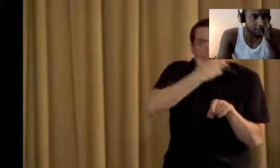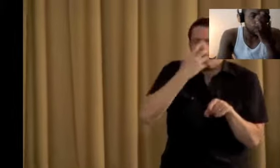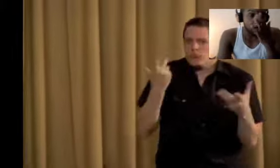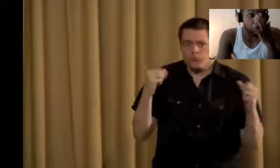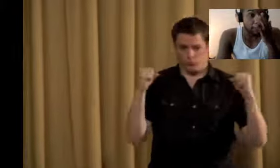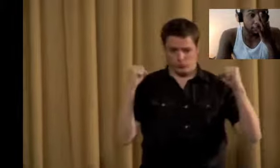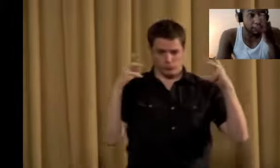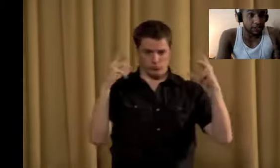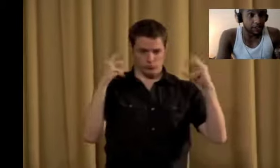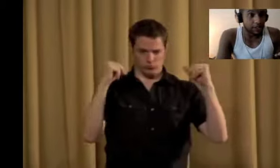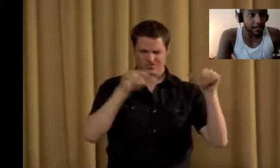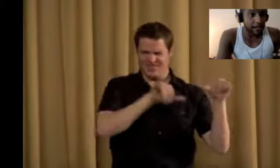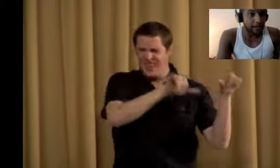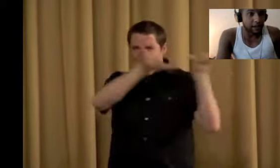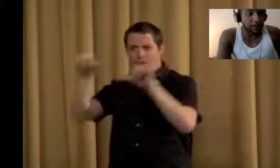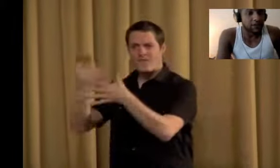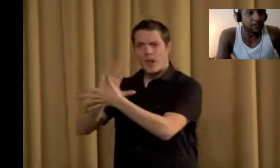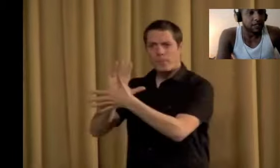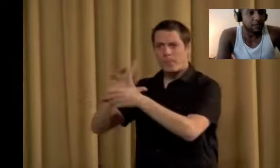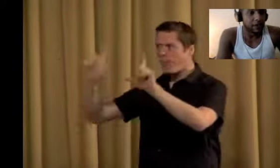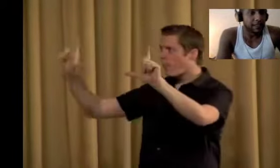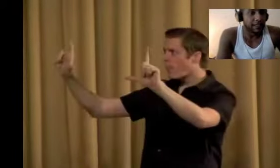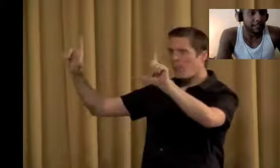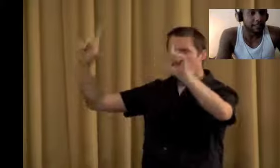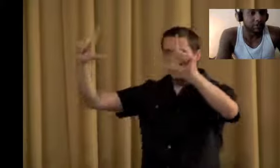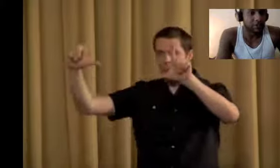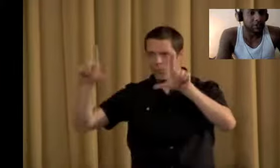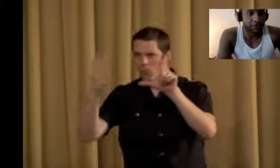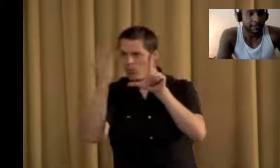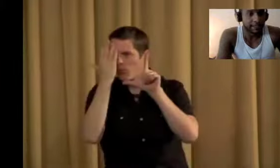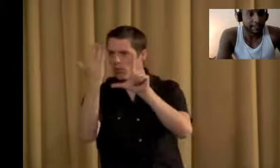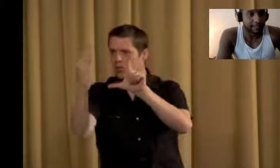He was really good at using American Sign Language and translating it to film.